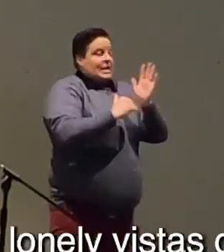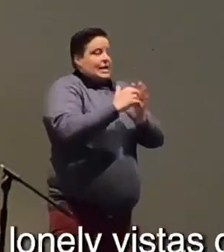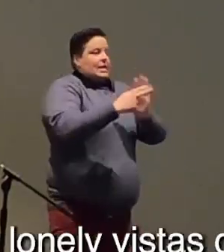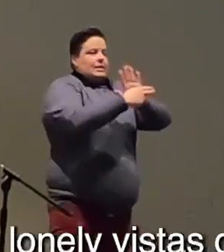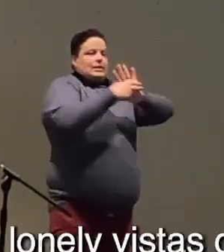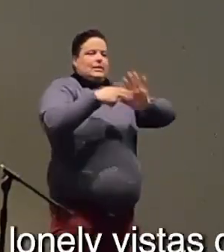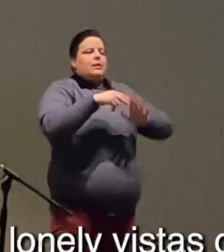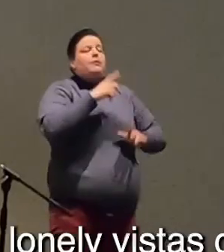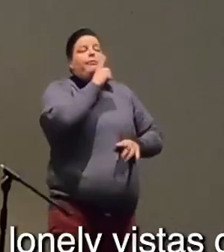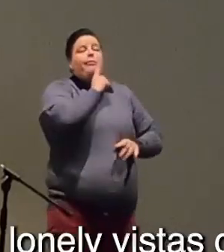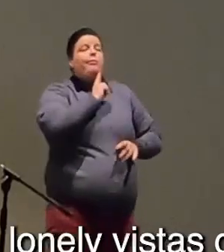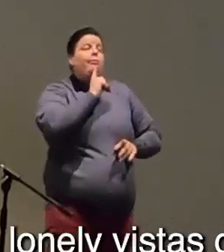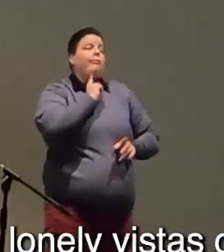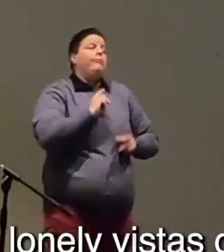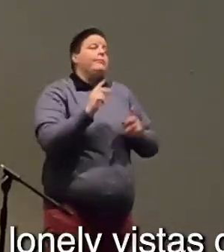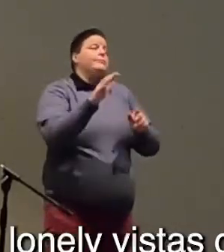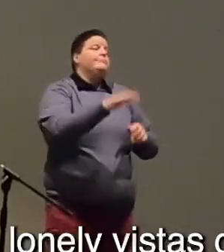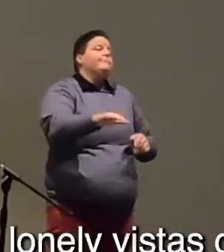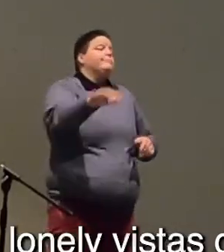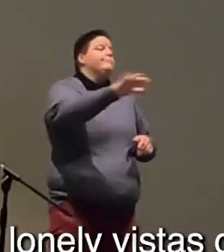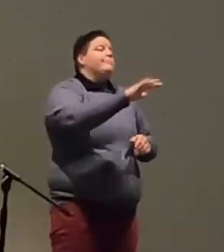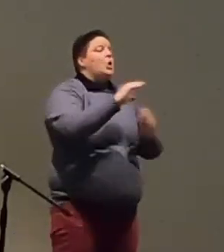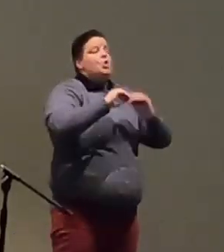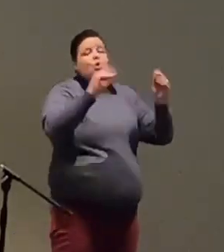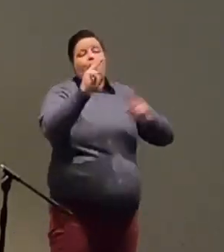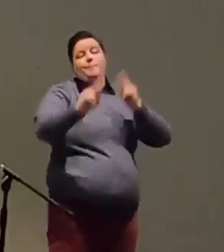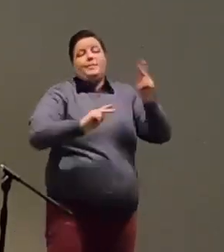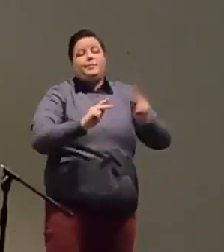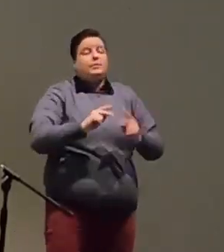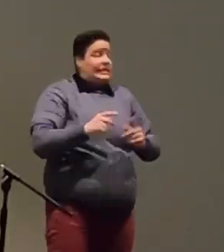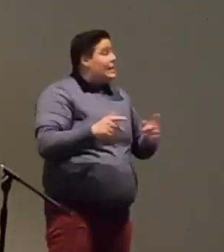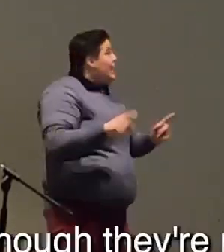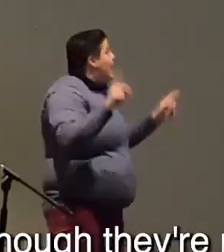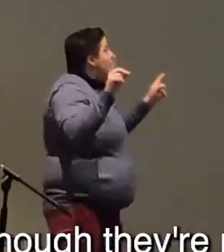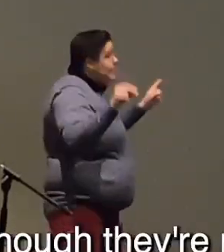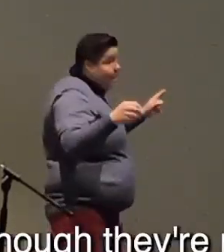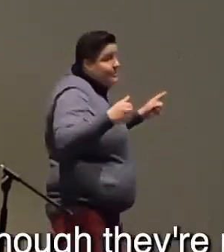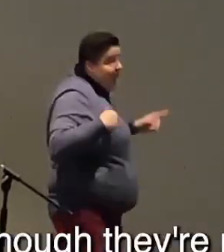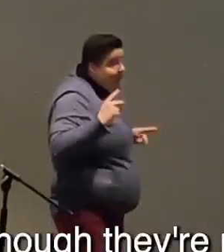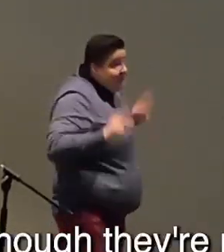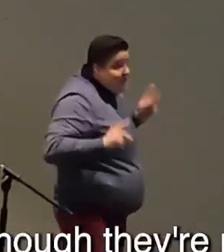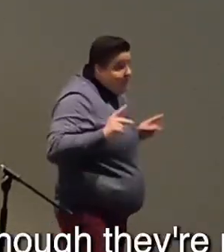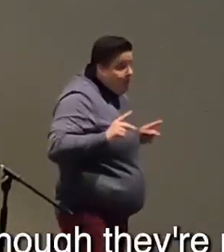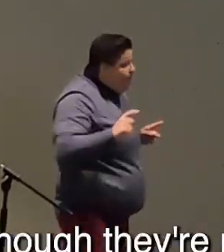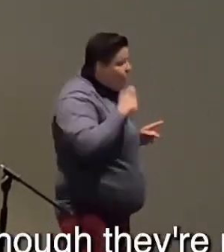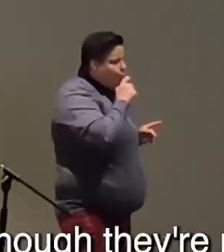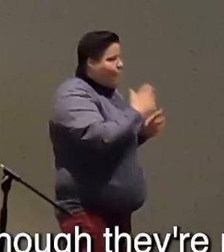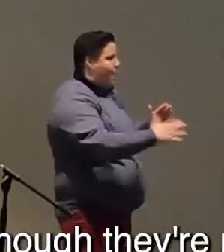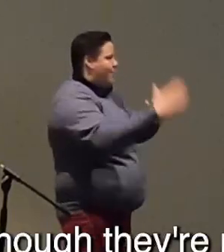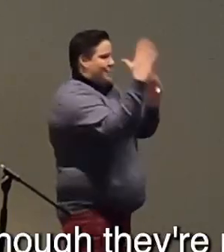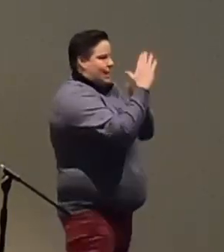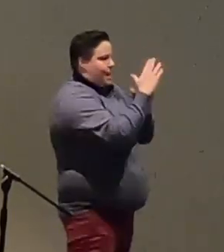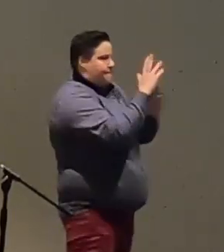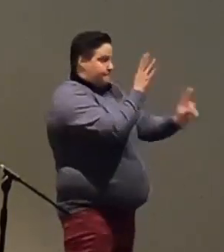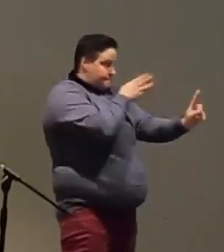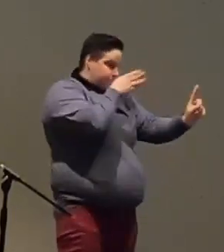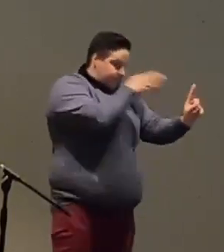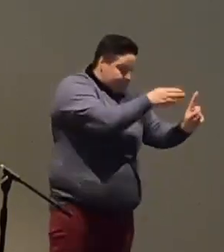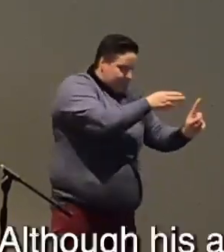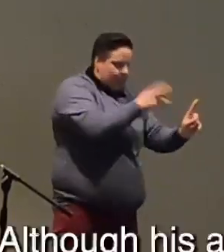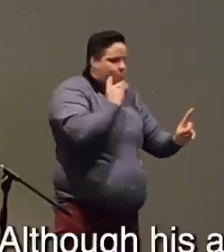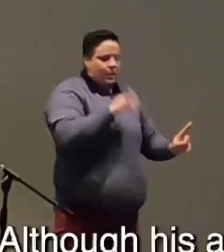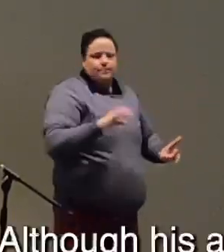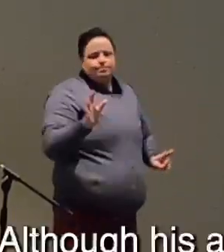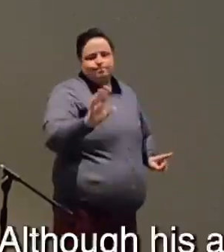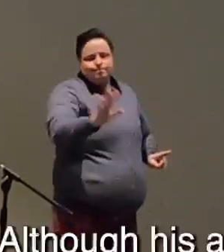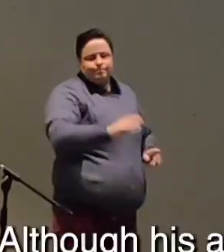lonely vistas devoid of people, which you'll see, this one does have people, although they're not really the main subject of this.